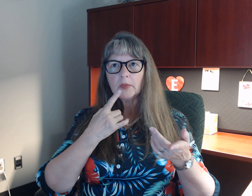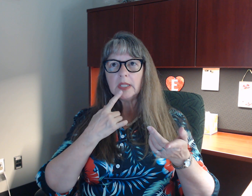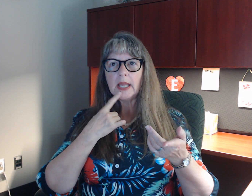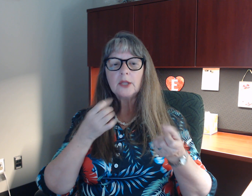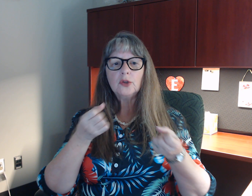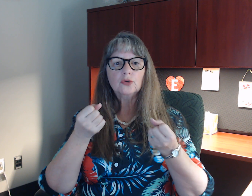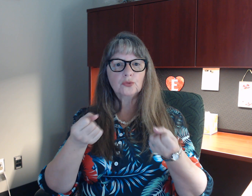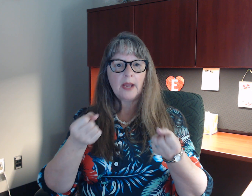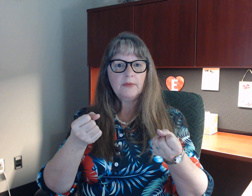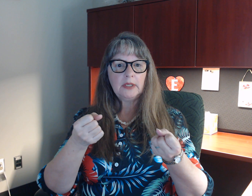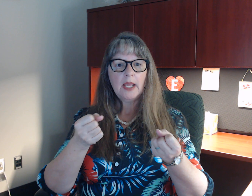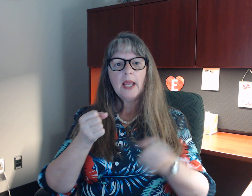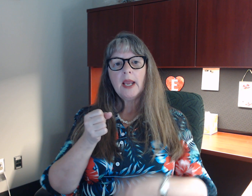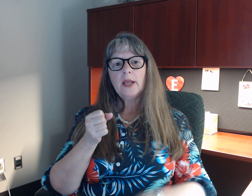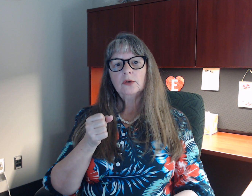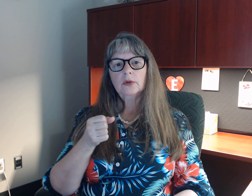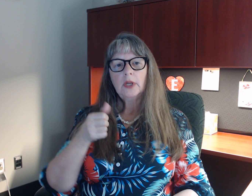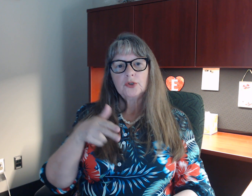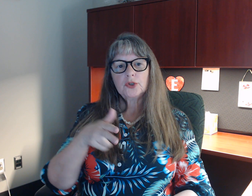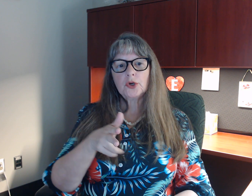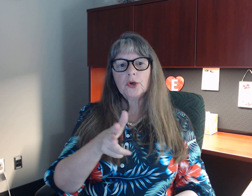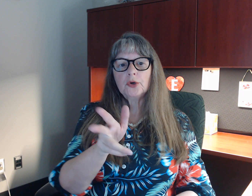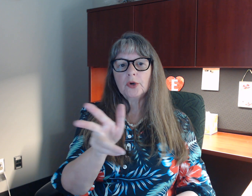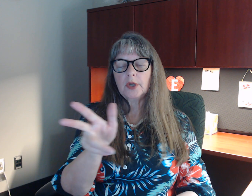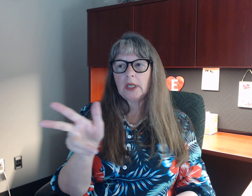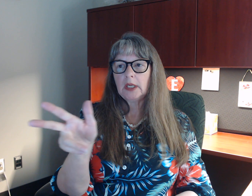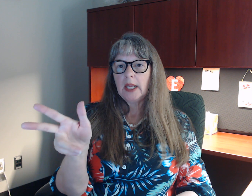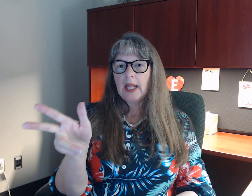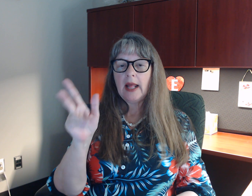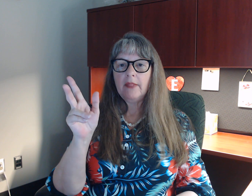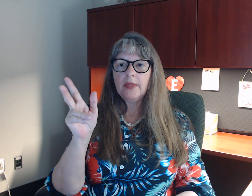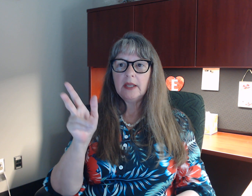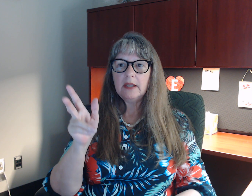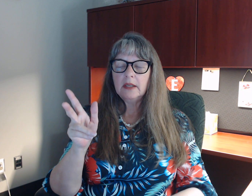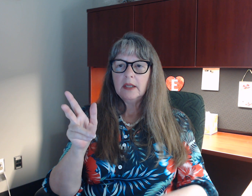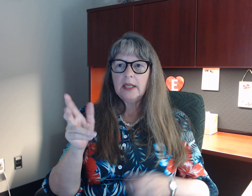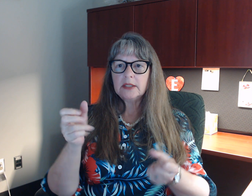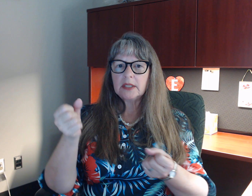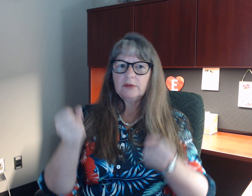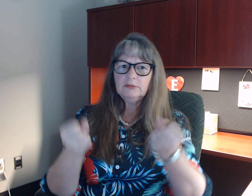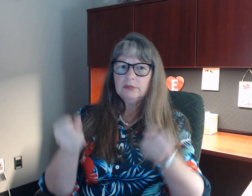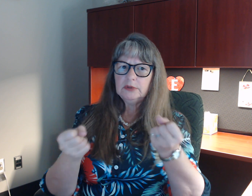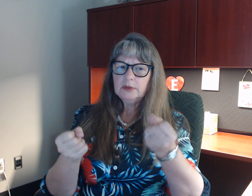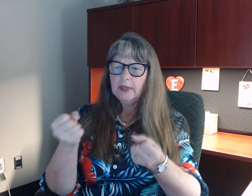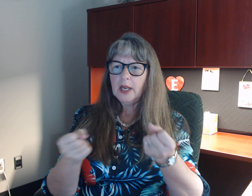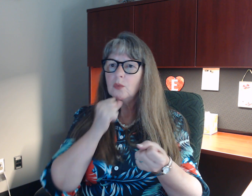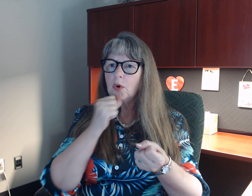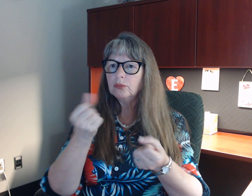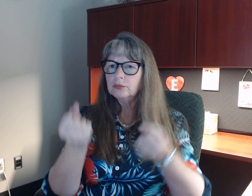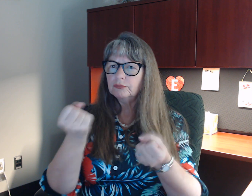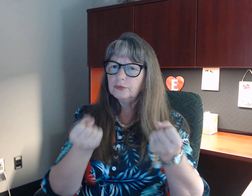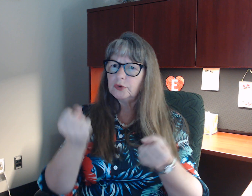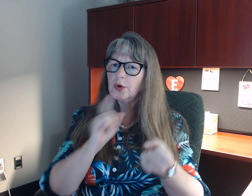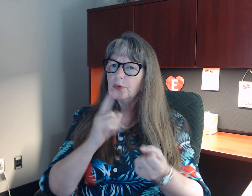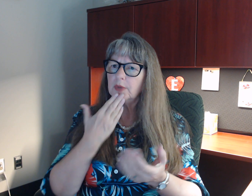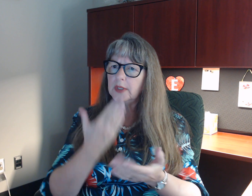like you're driving and you're turning, and then it's like it won't turn really